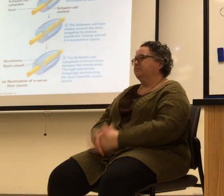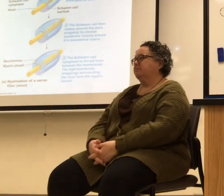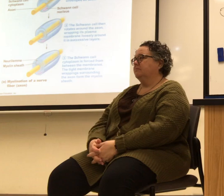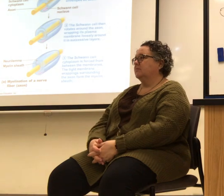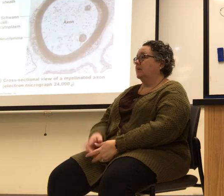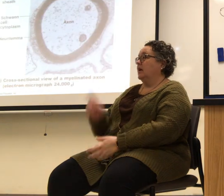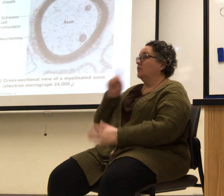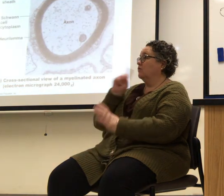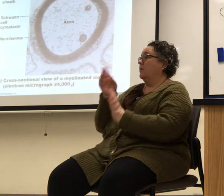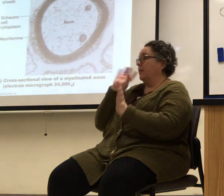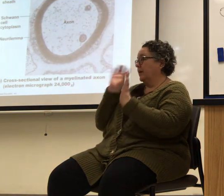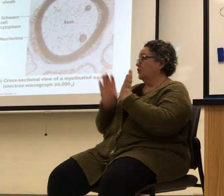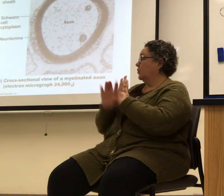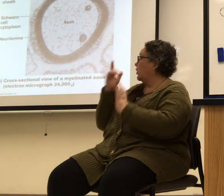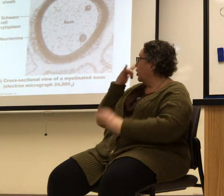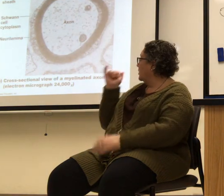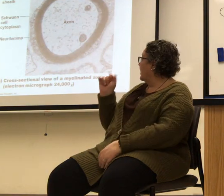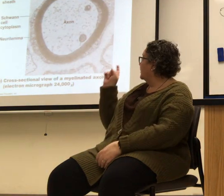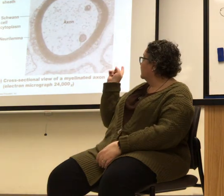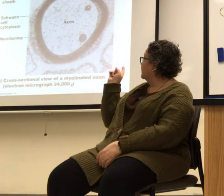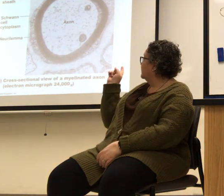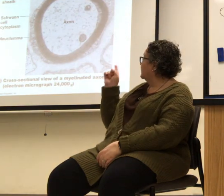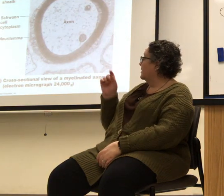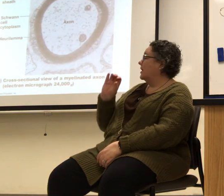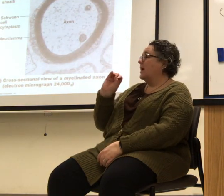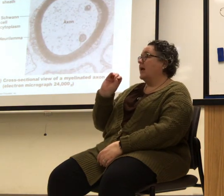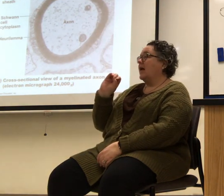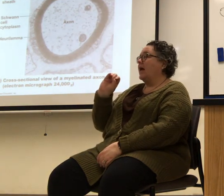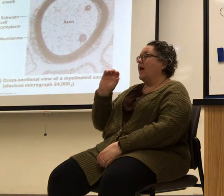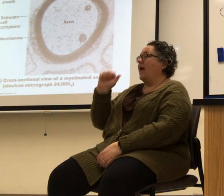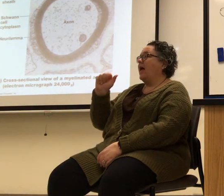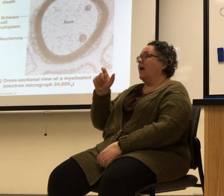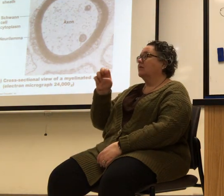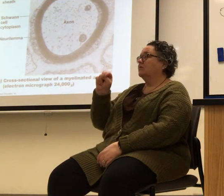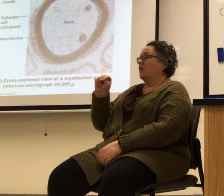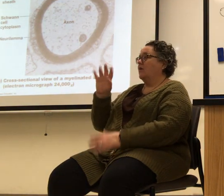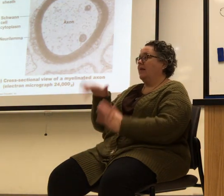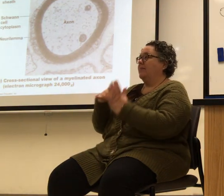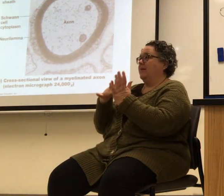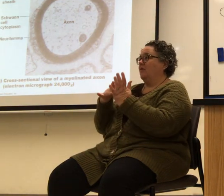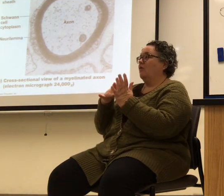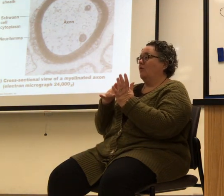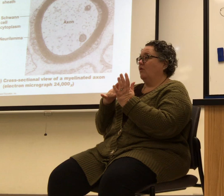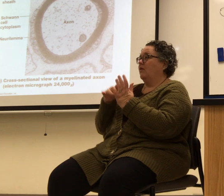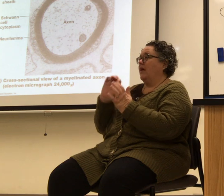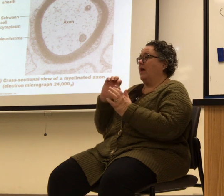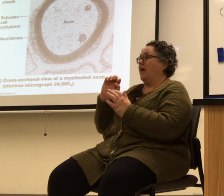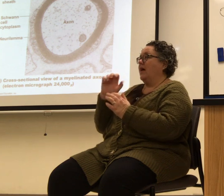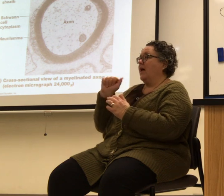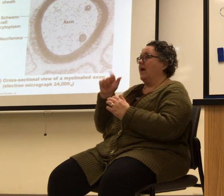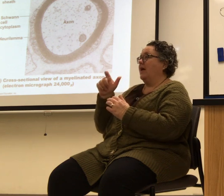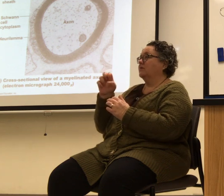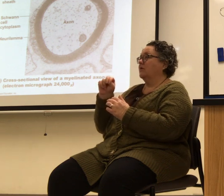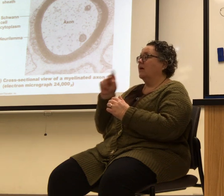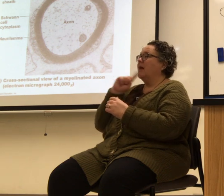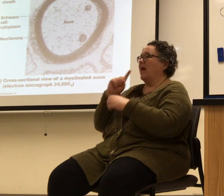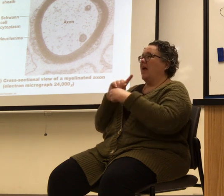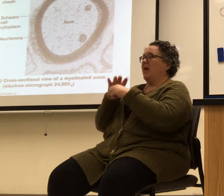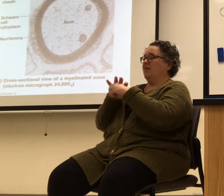Here's a real picture of it. The axon is shown in the middle, and the myelin sheath